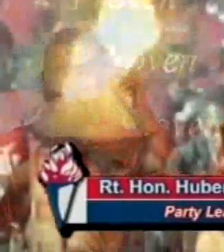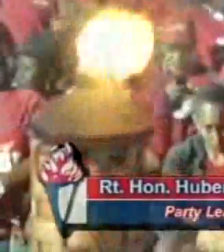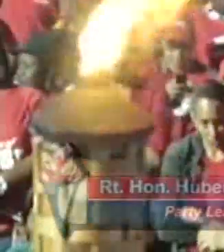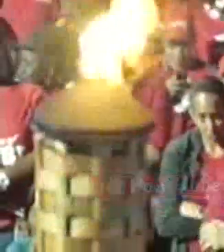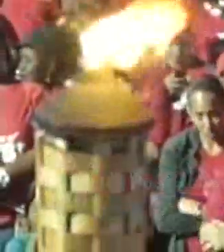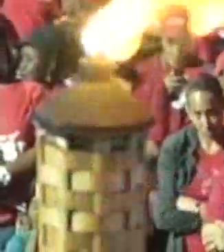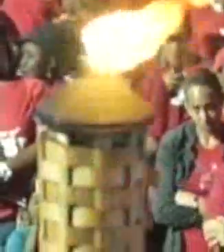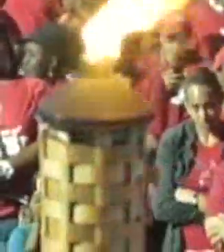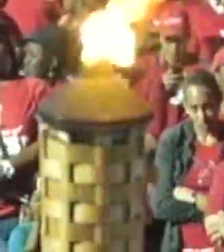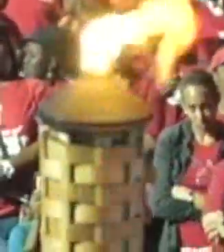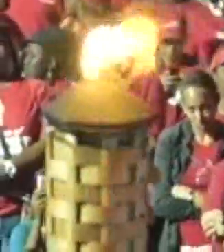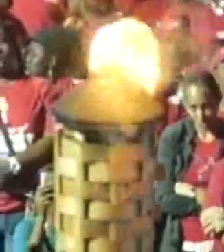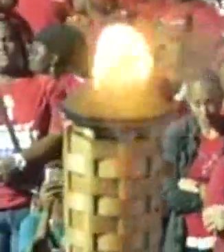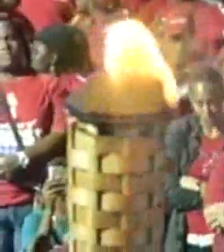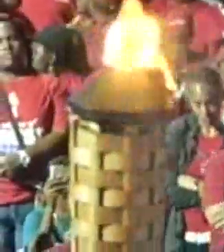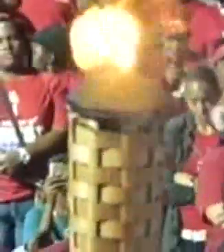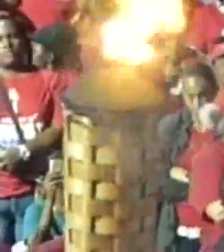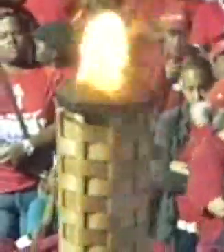Everyone.